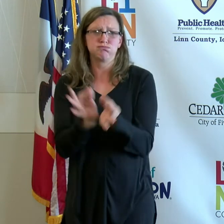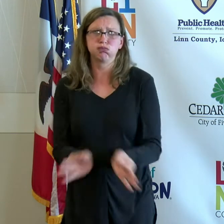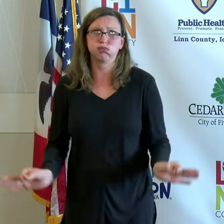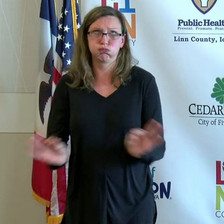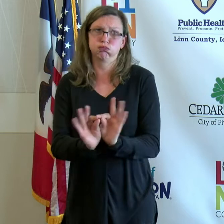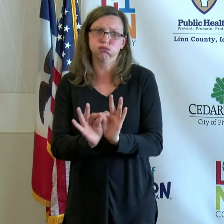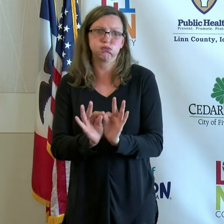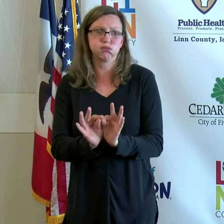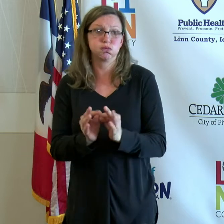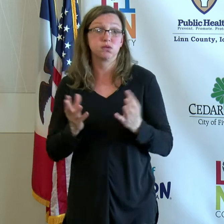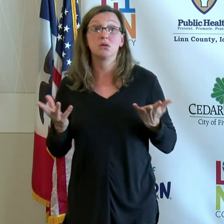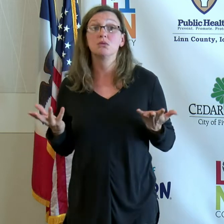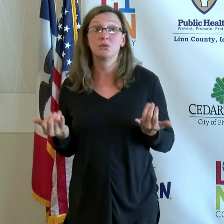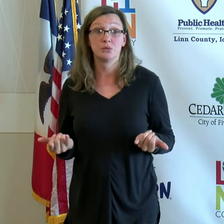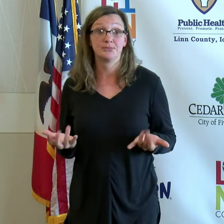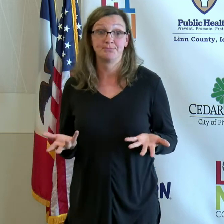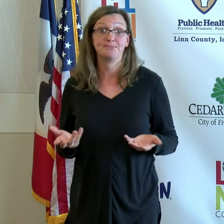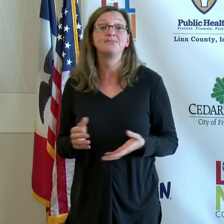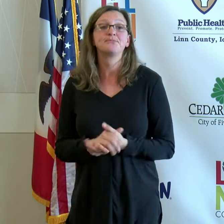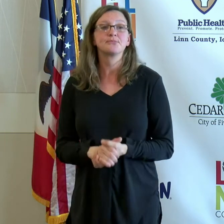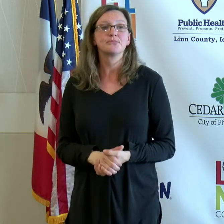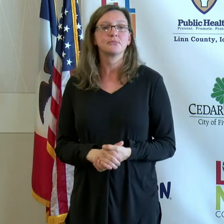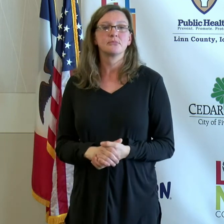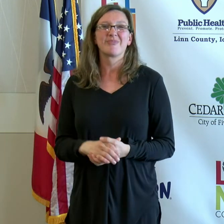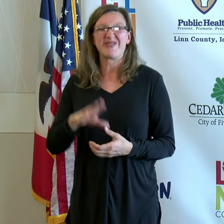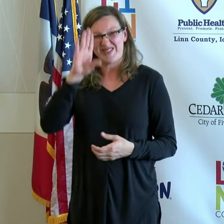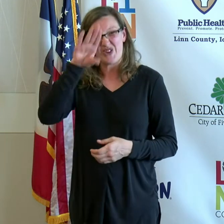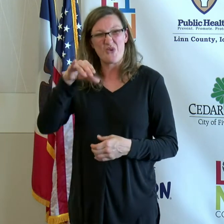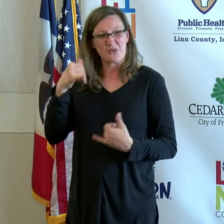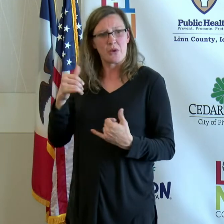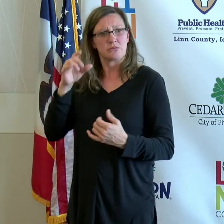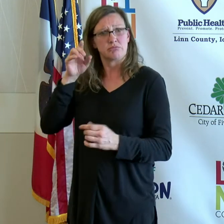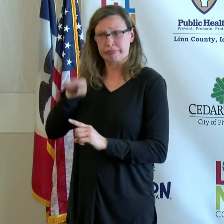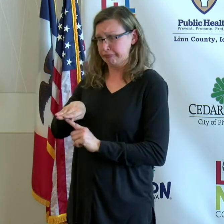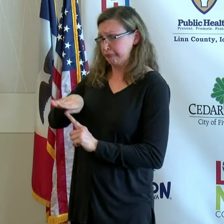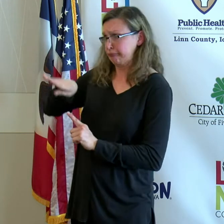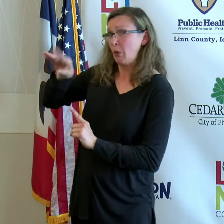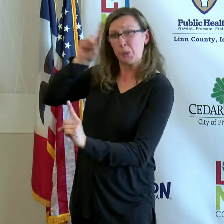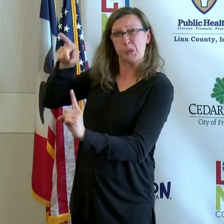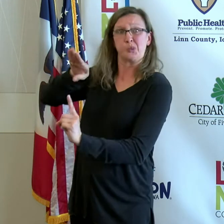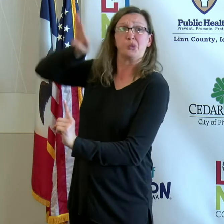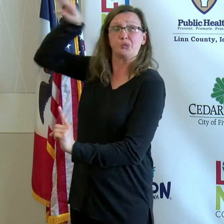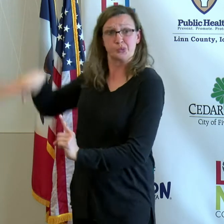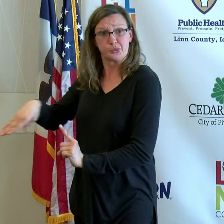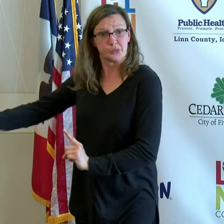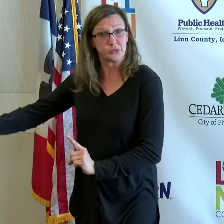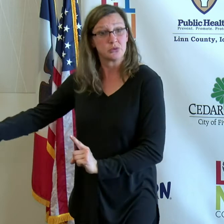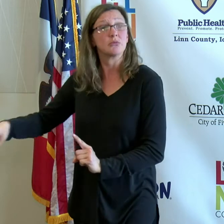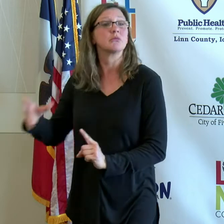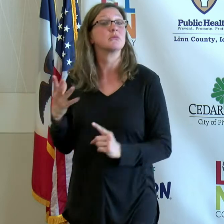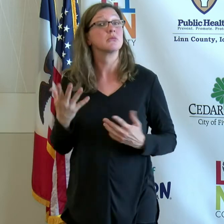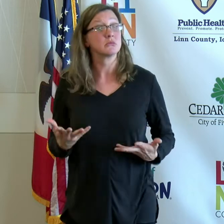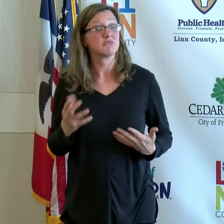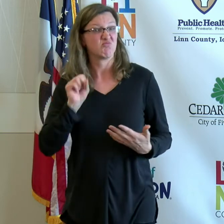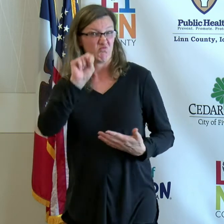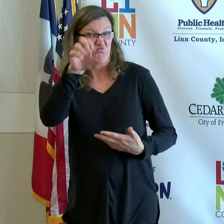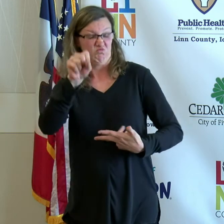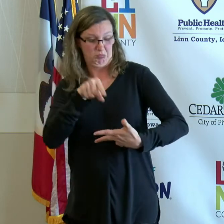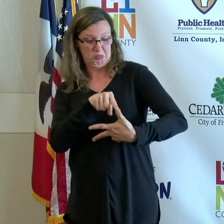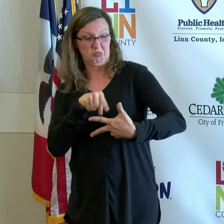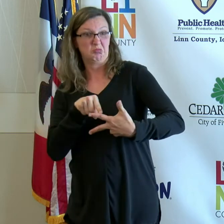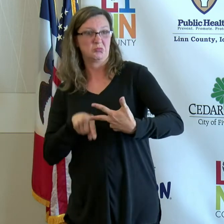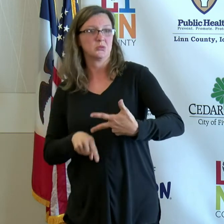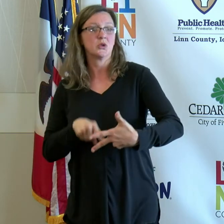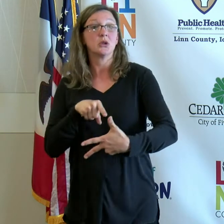subside, along with what you can do. First, it's important to keep those who can be kept safe and healthy